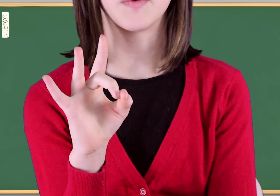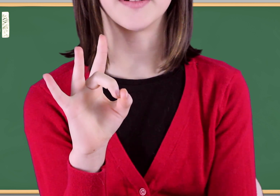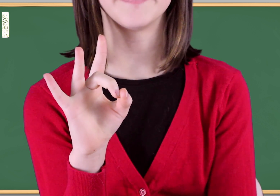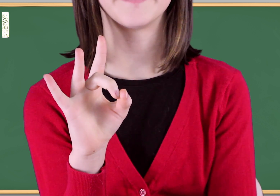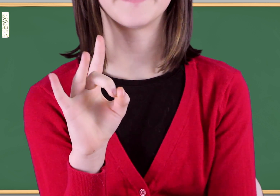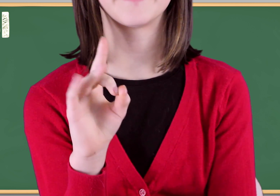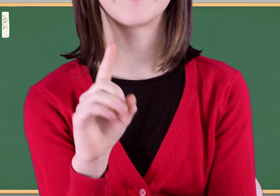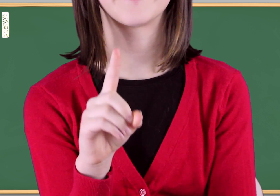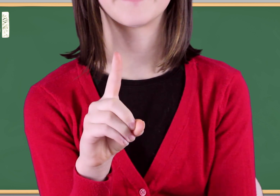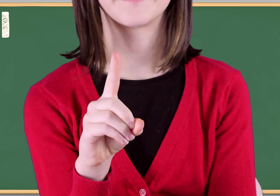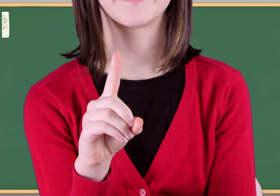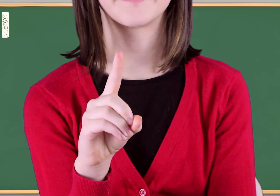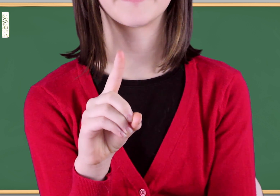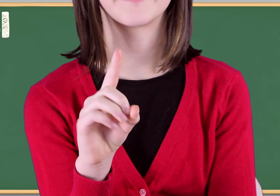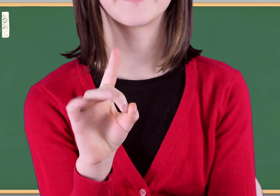81,